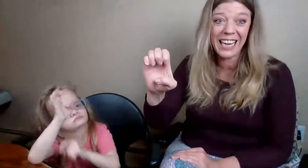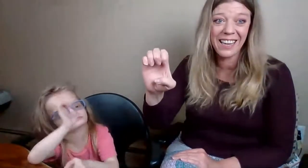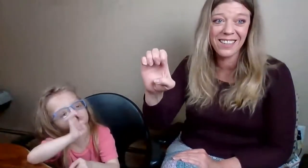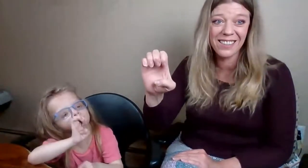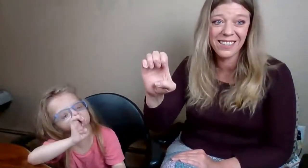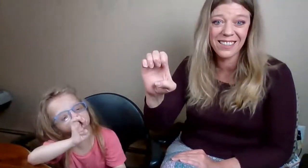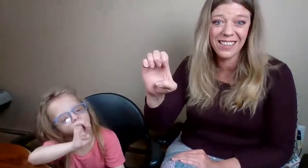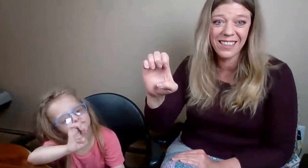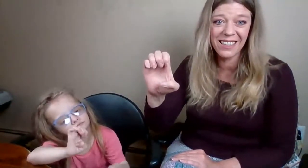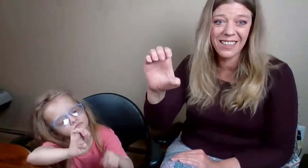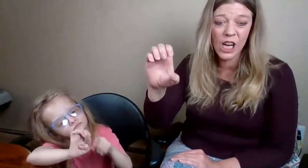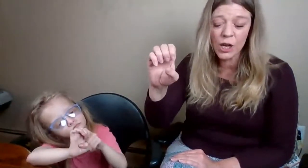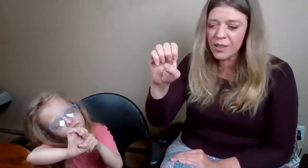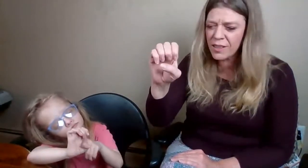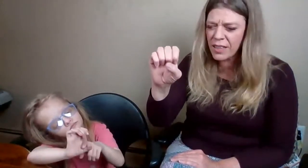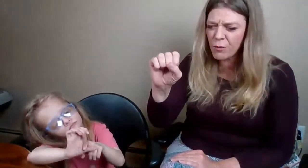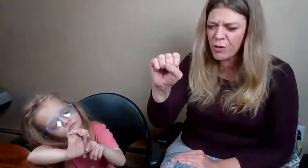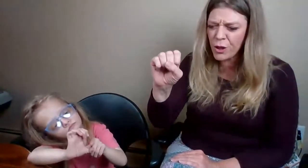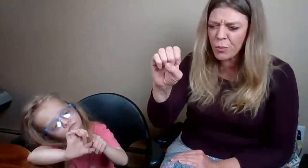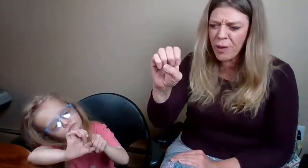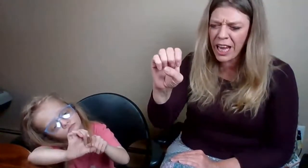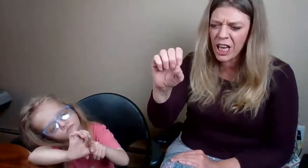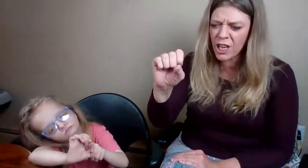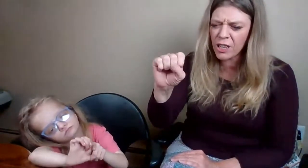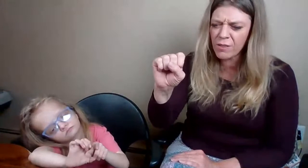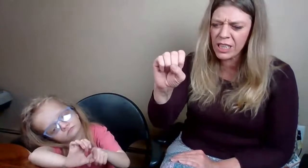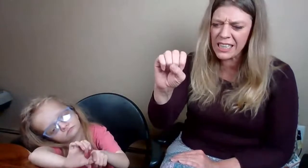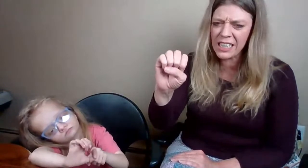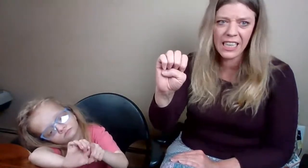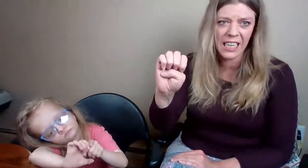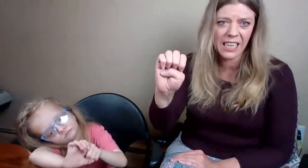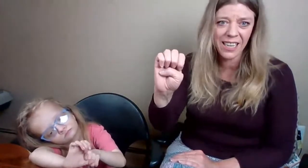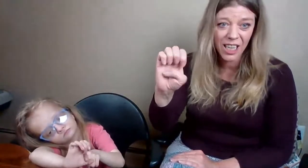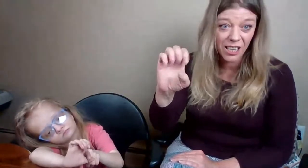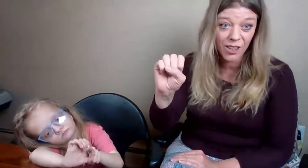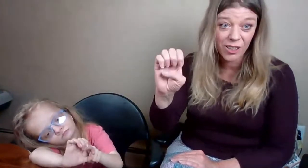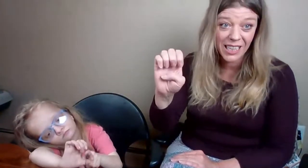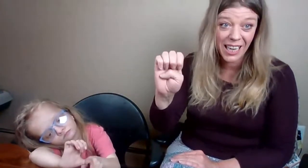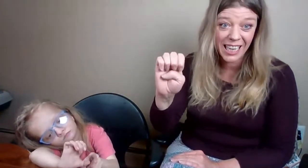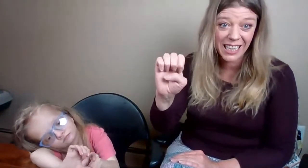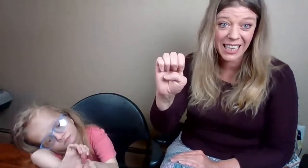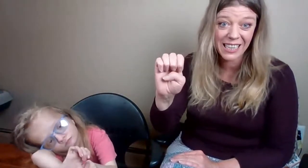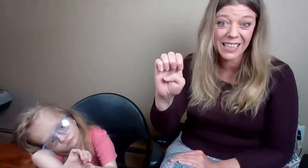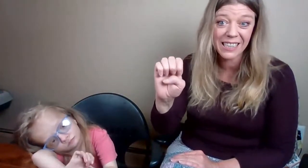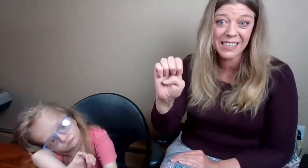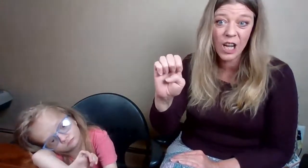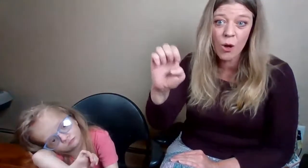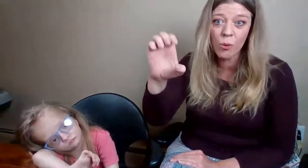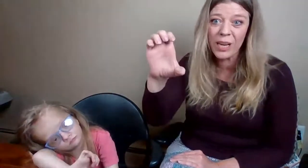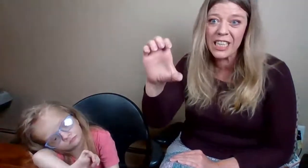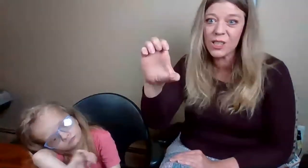E. Some of you may have seen E a little tight like this. We do